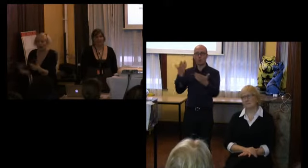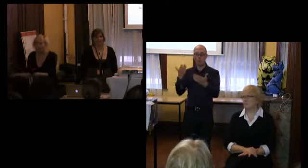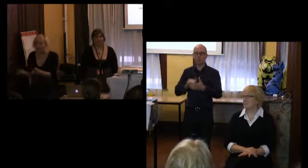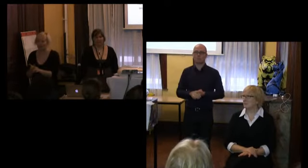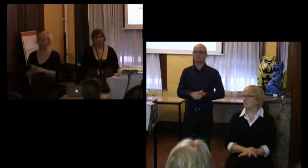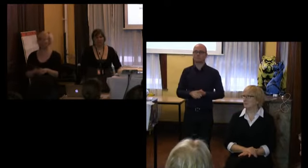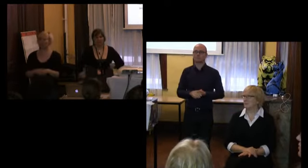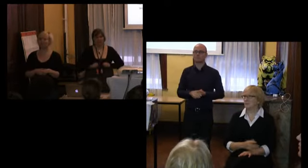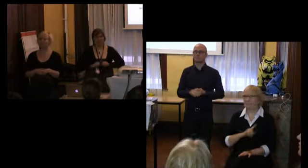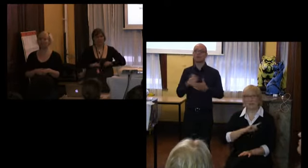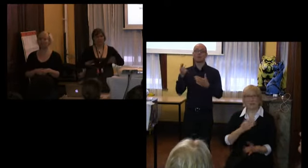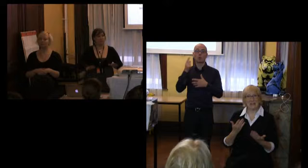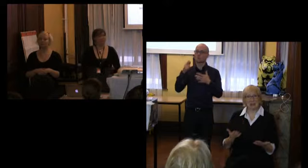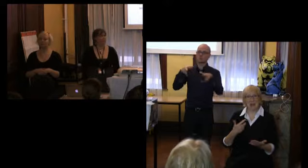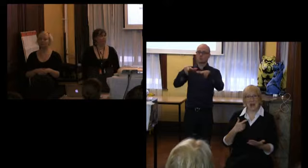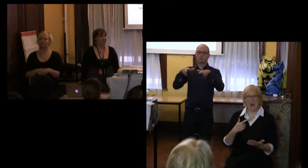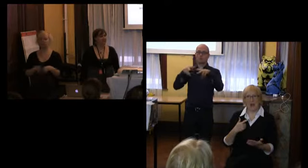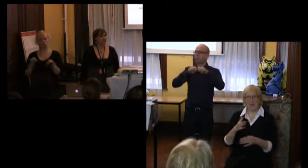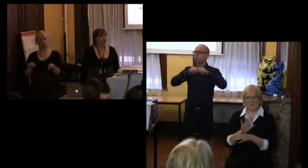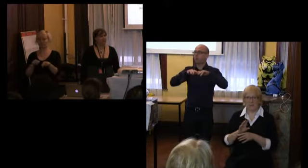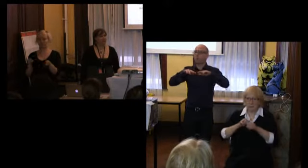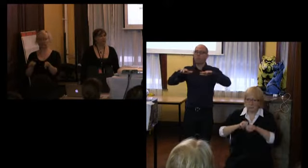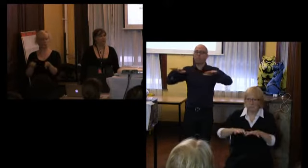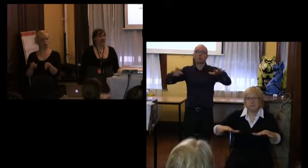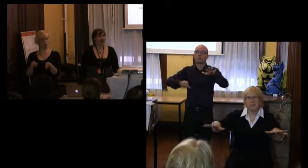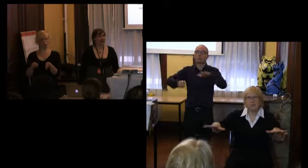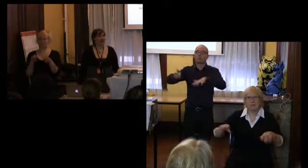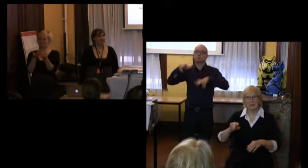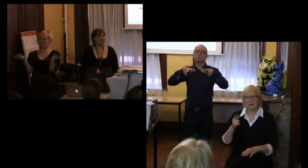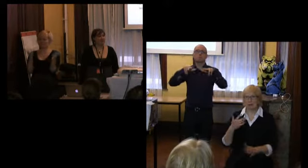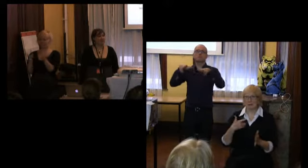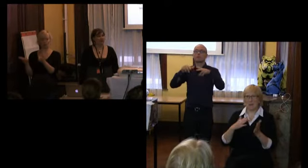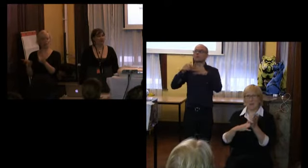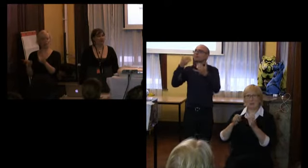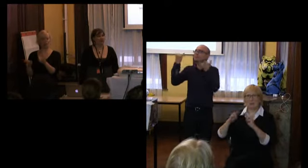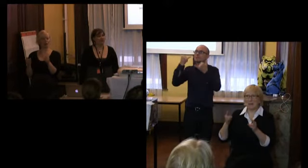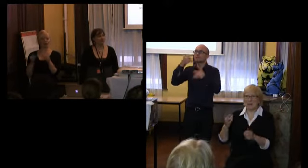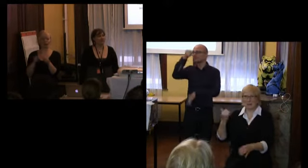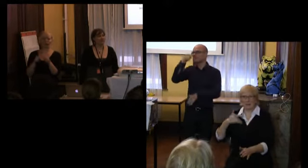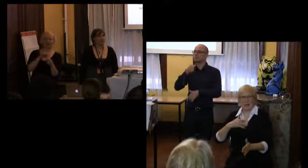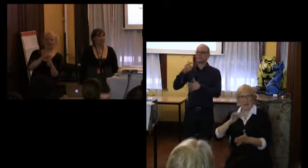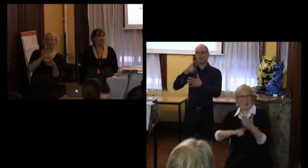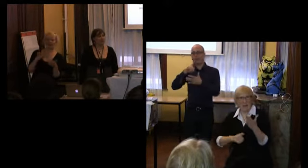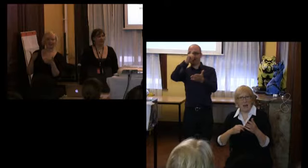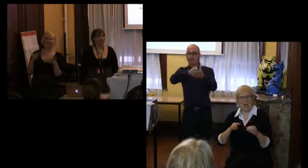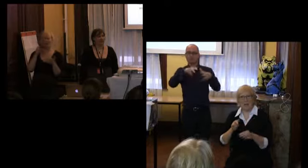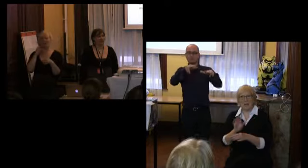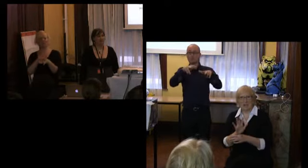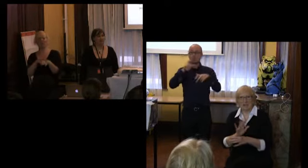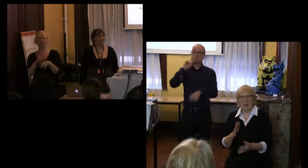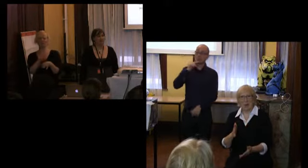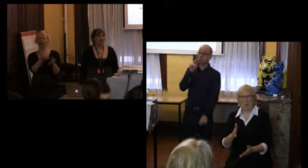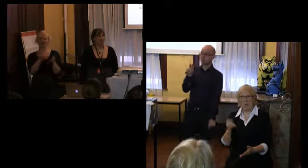Because now video is being widespread, but if museums buy videos that are not interesting, that deaf people think that